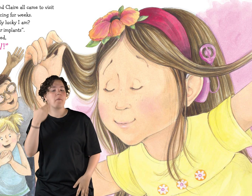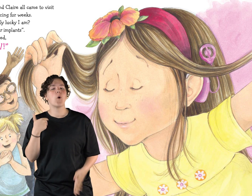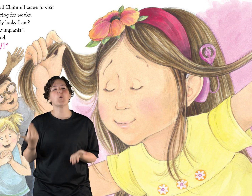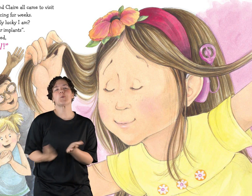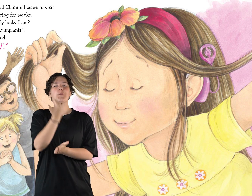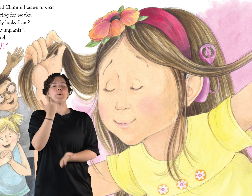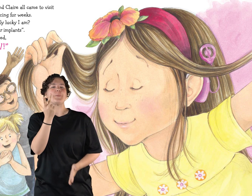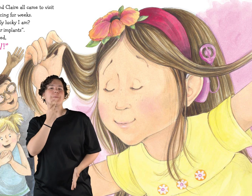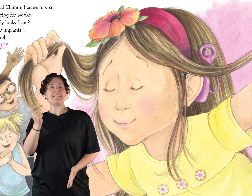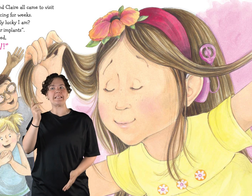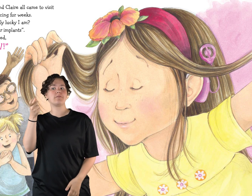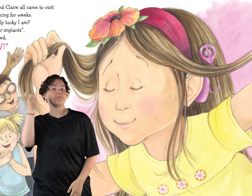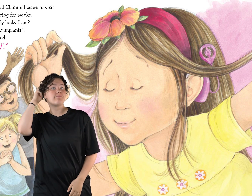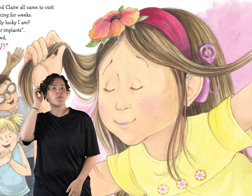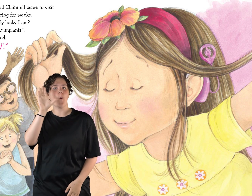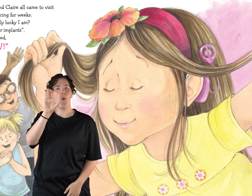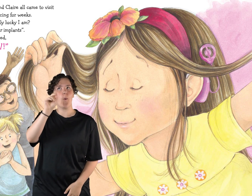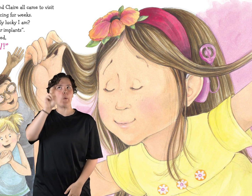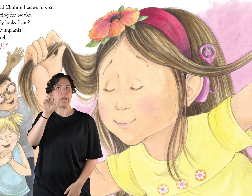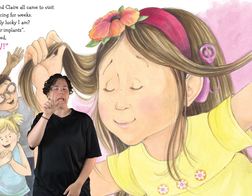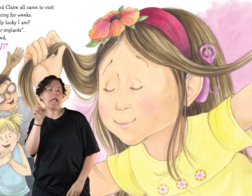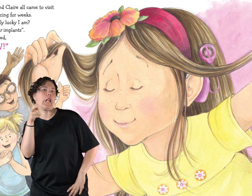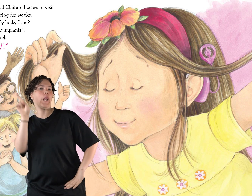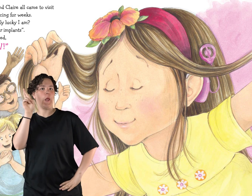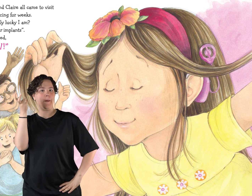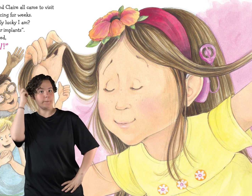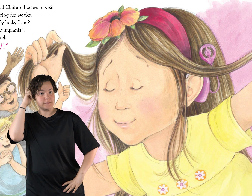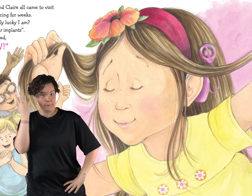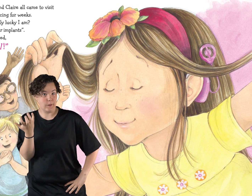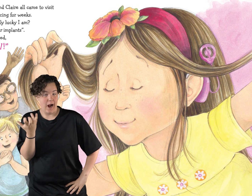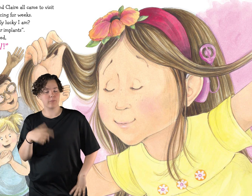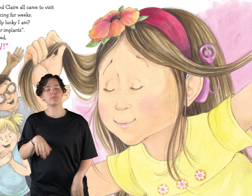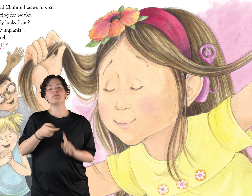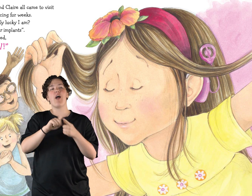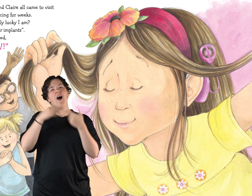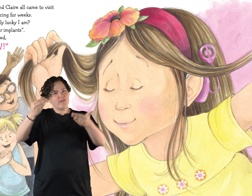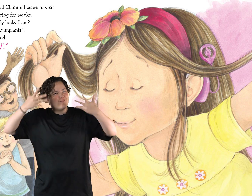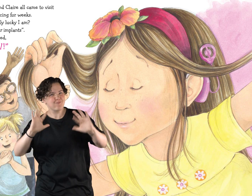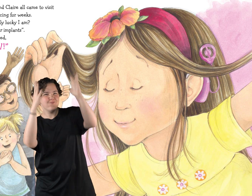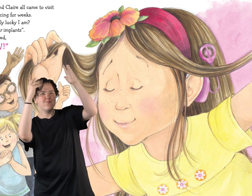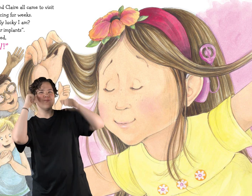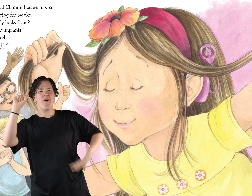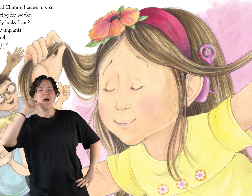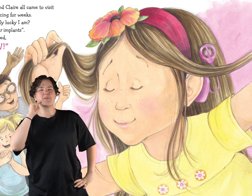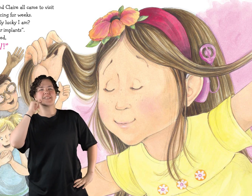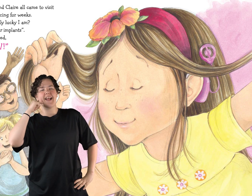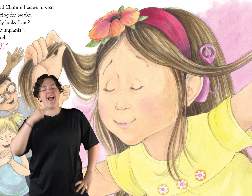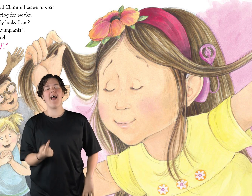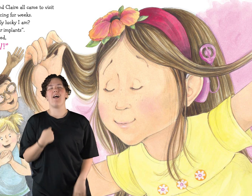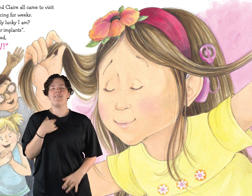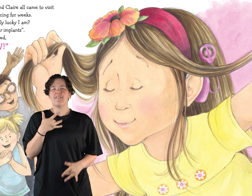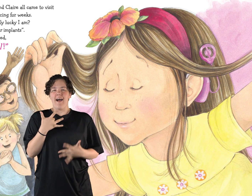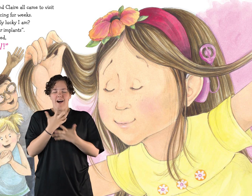absolutely positively lucky I am? Look at my two new pink cochlear implants. Everyone high-fived me